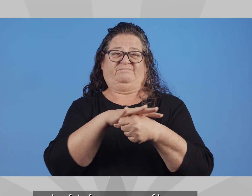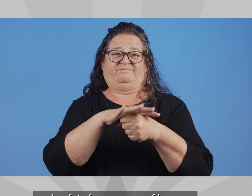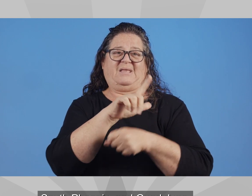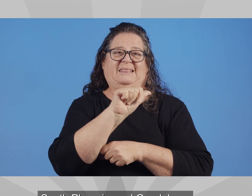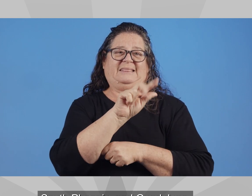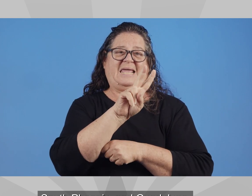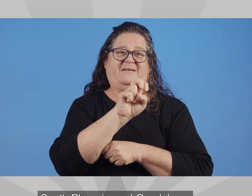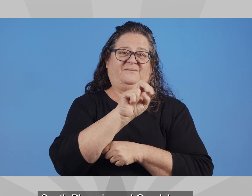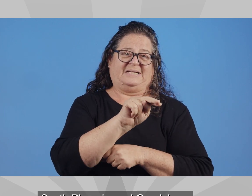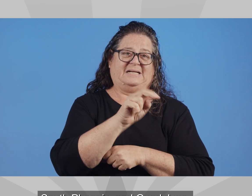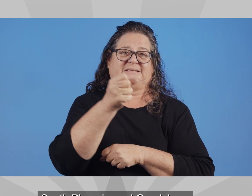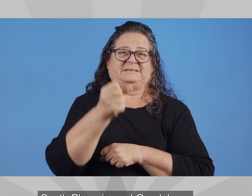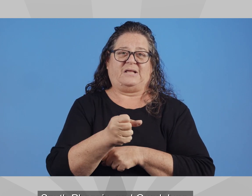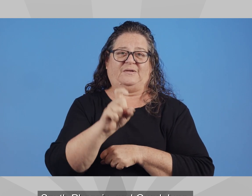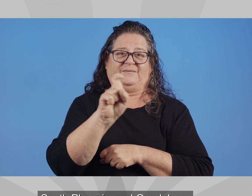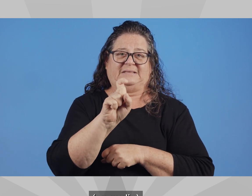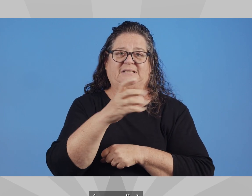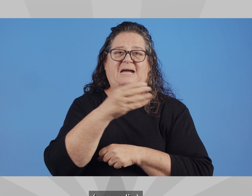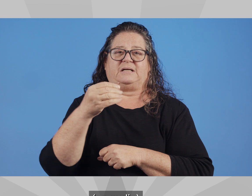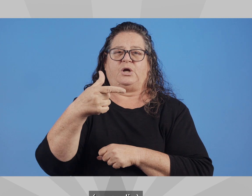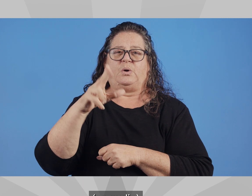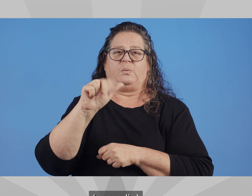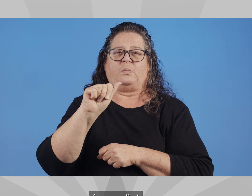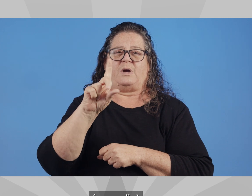Laveen, South Phoenix, and Guadalupe.